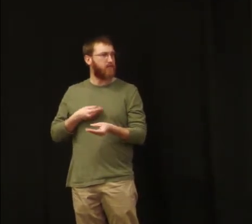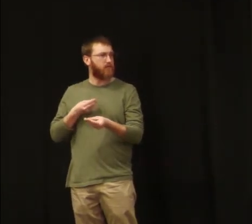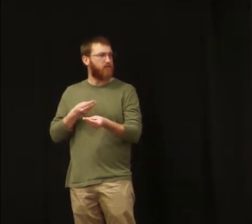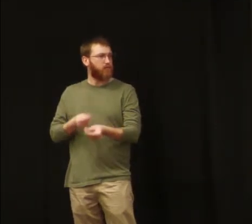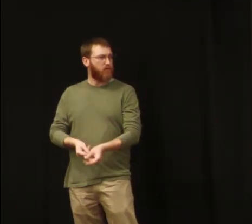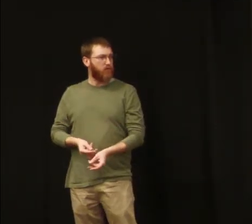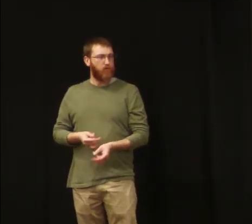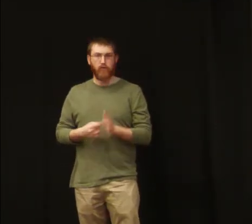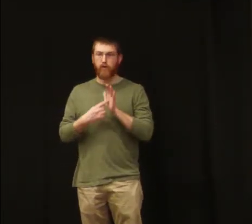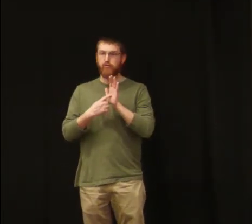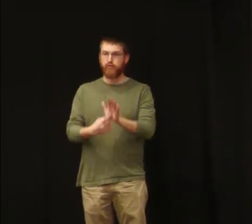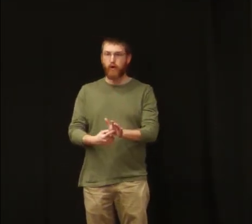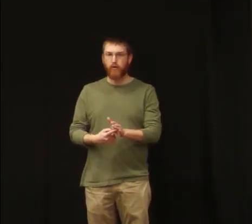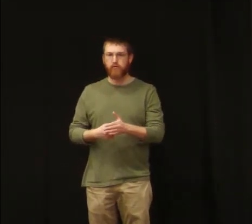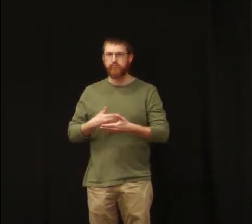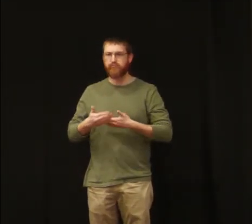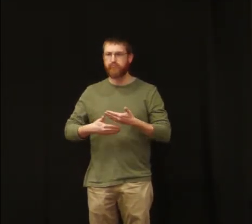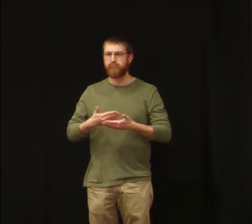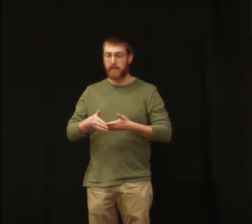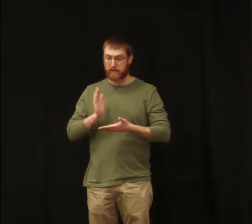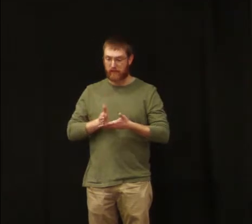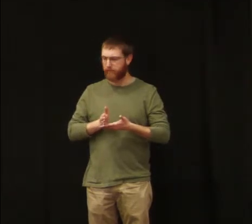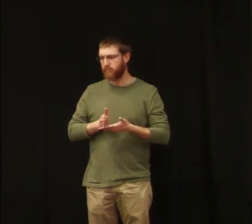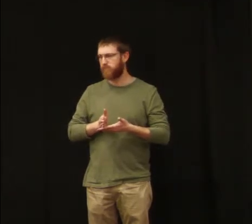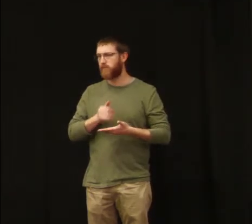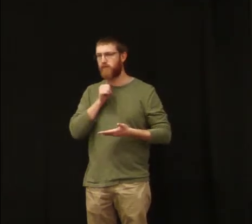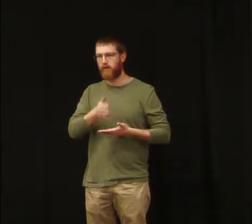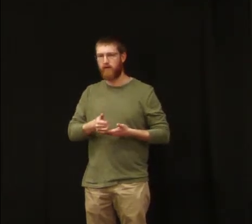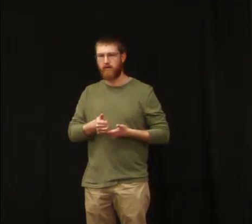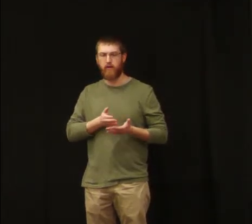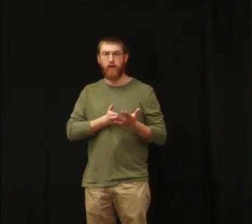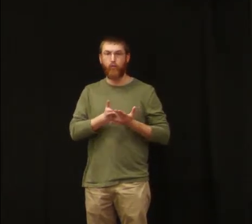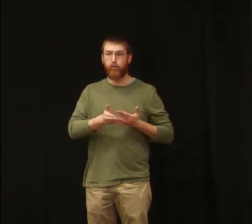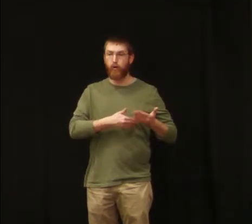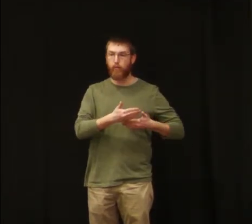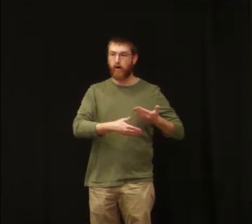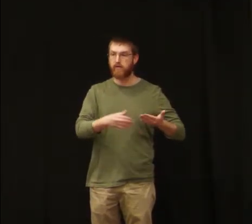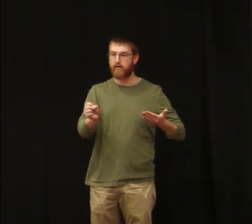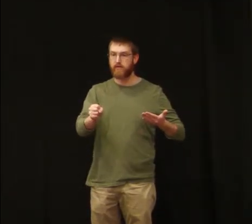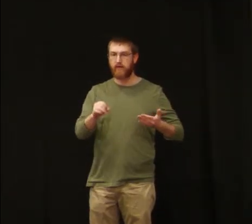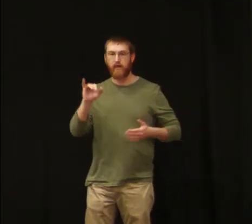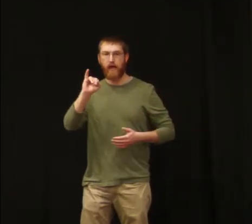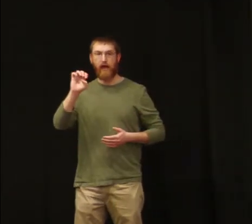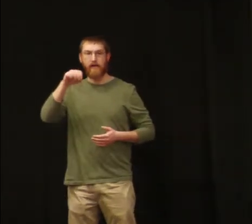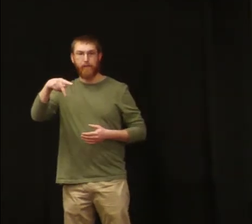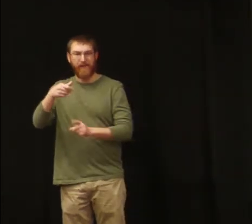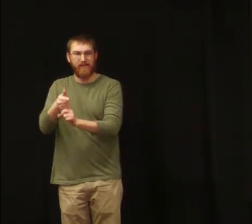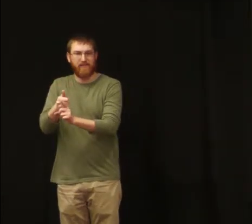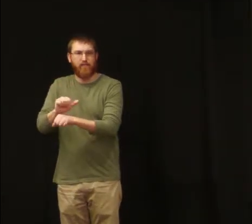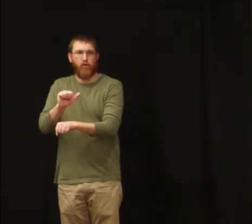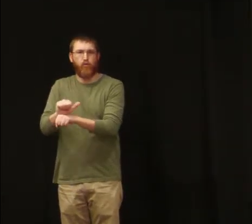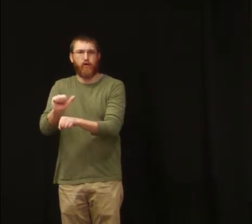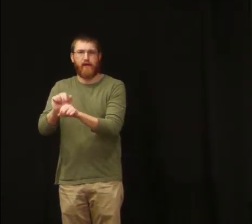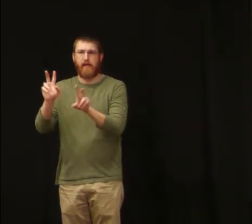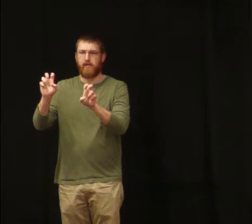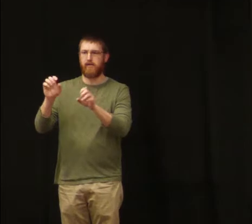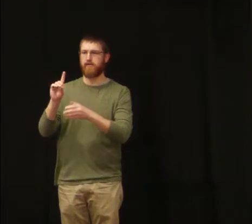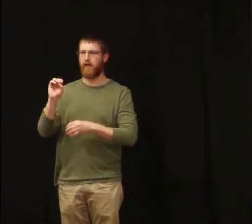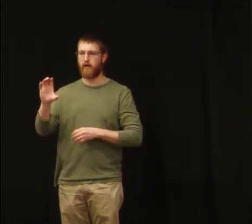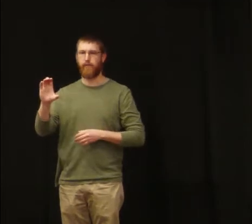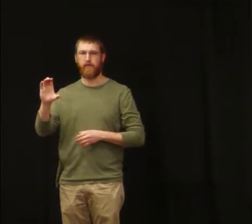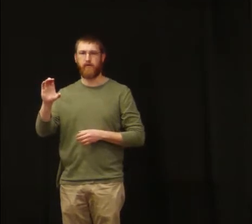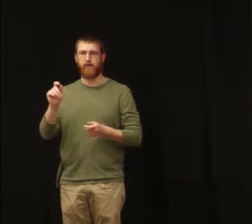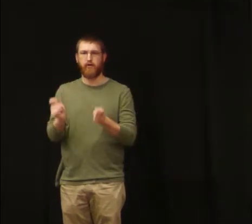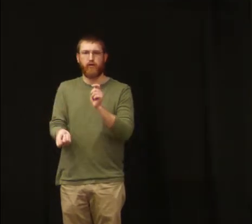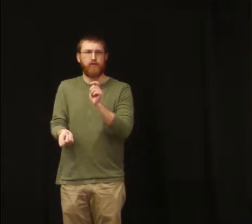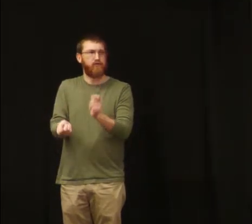it's ongoing. So we go through these processes, but IEPs are a working document. They can change if they need to. So